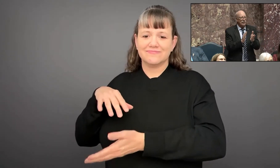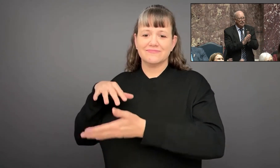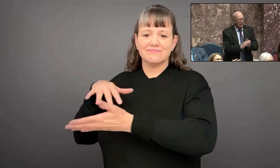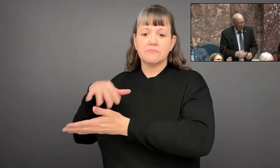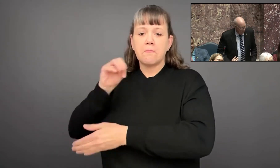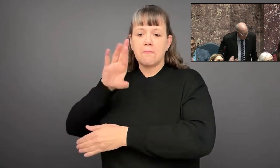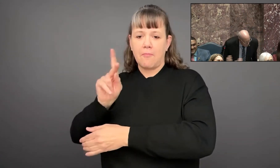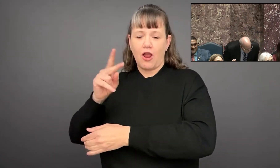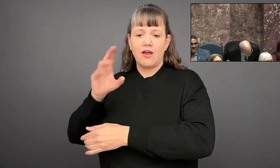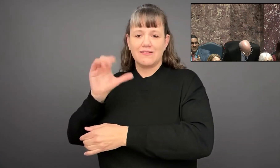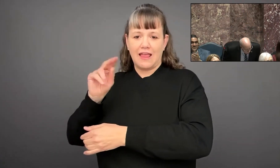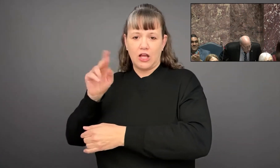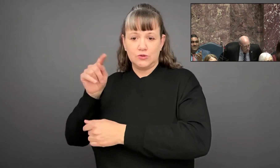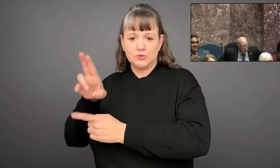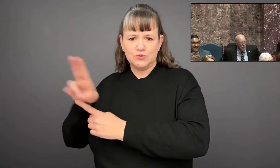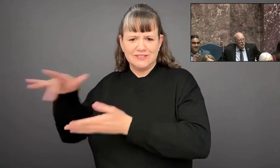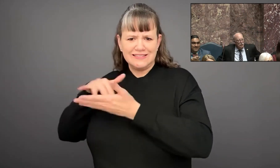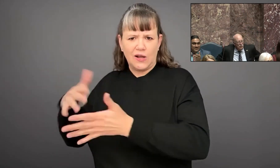welcome.